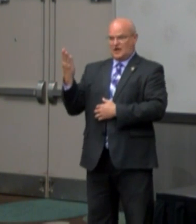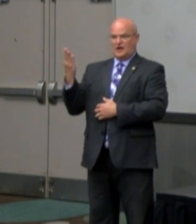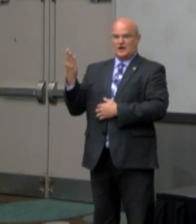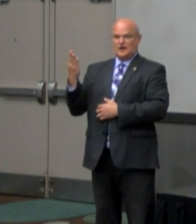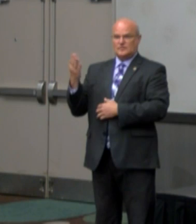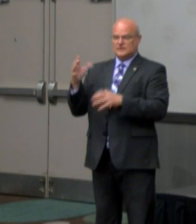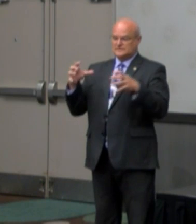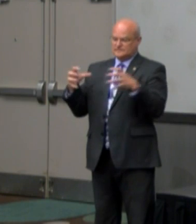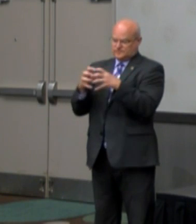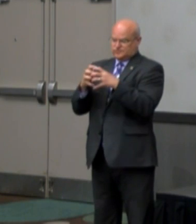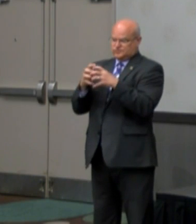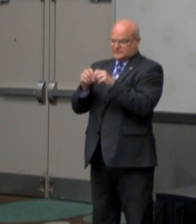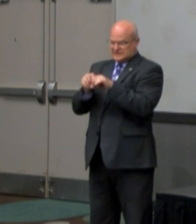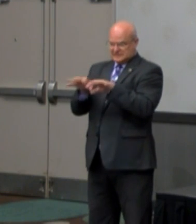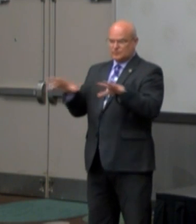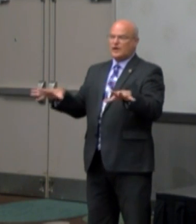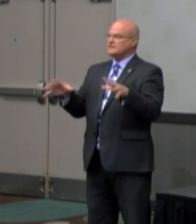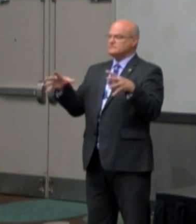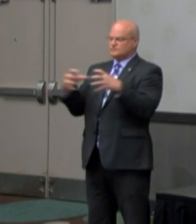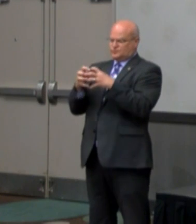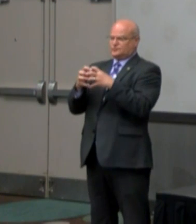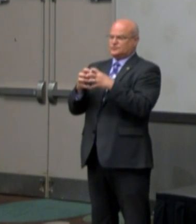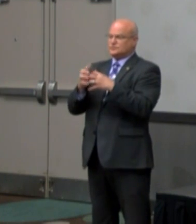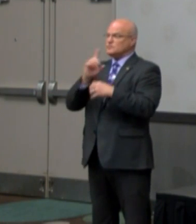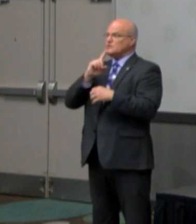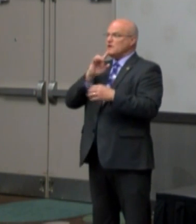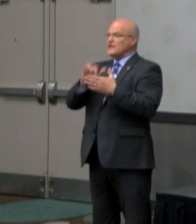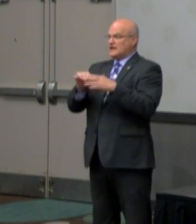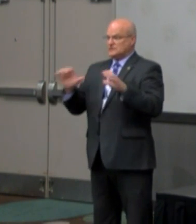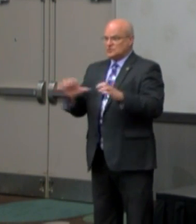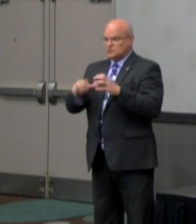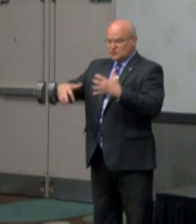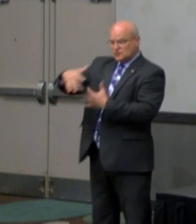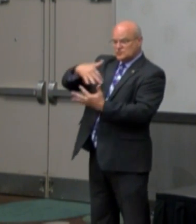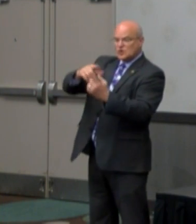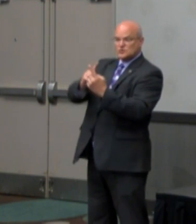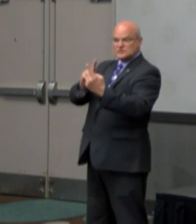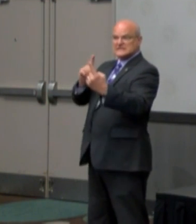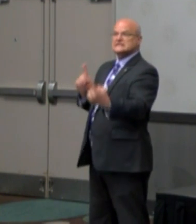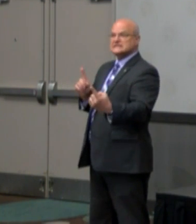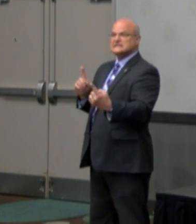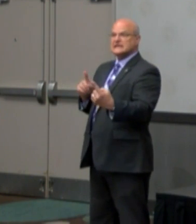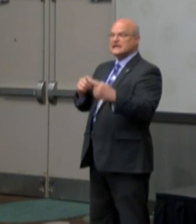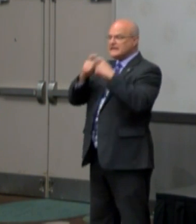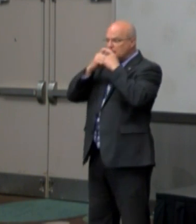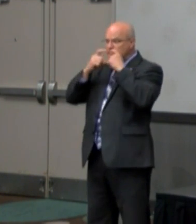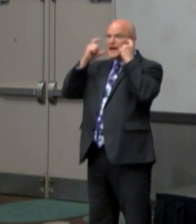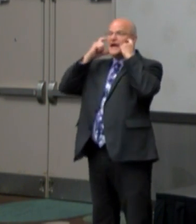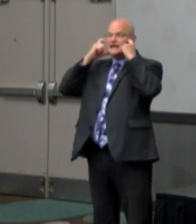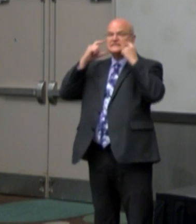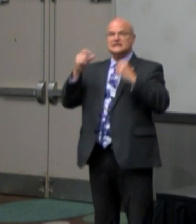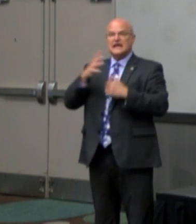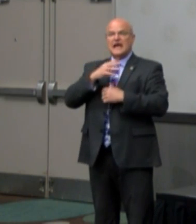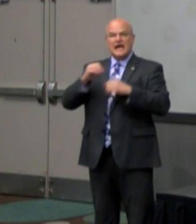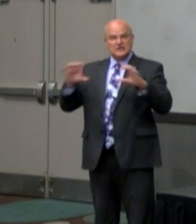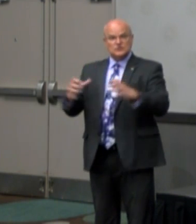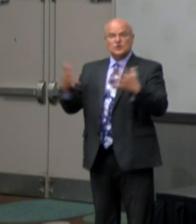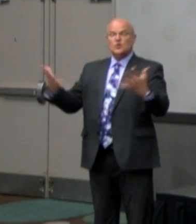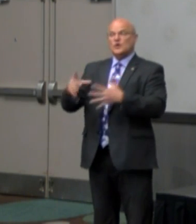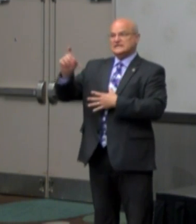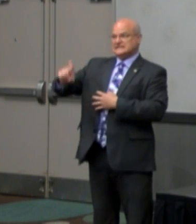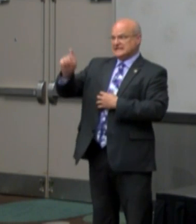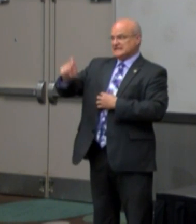of containing the spread, making sure that you do the social distancing and the wearing of masks, and doing what